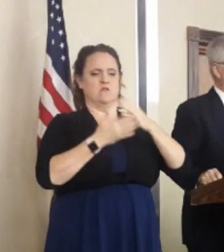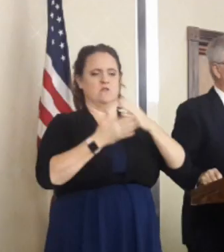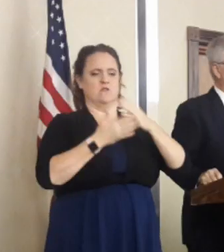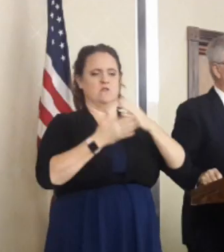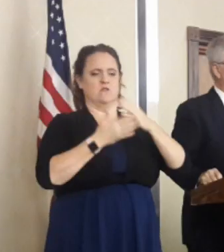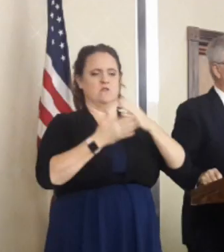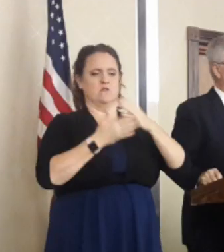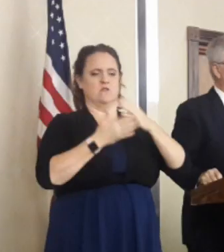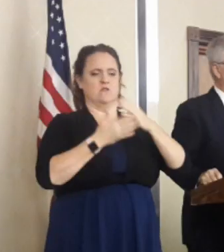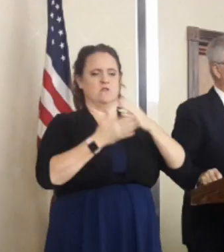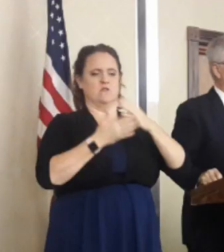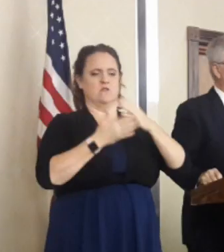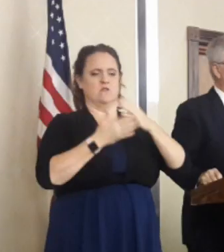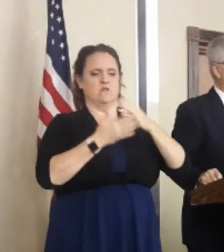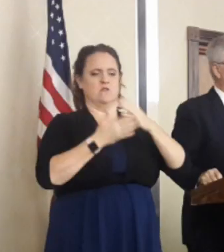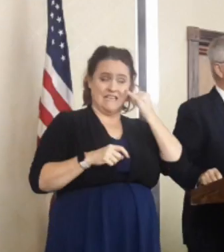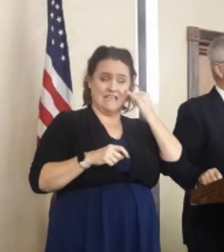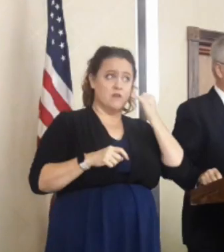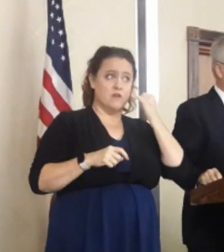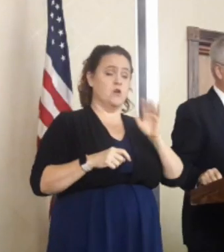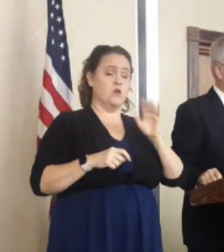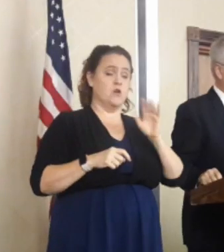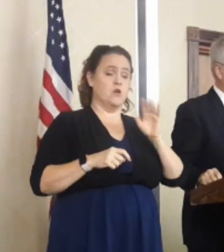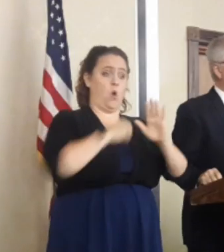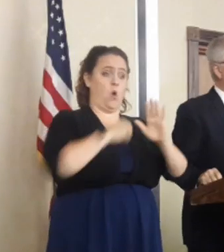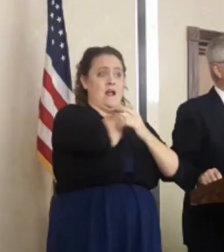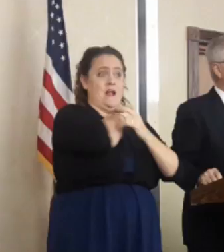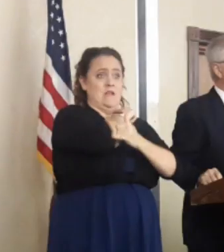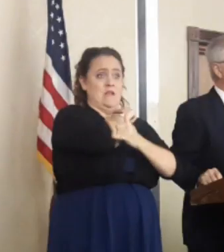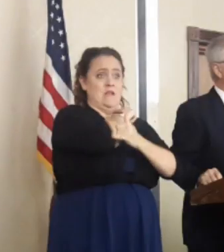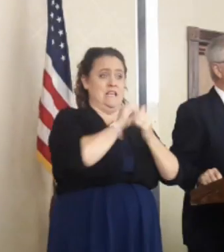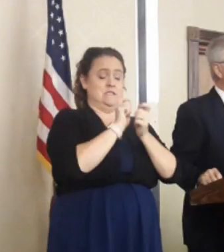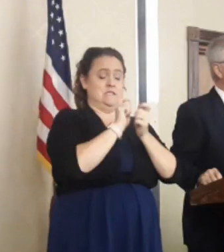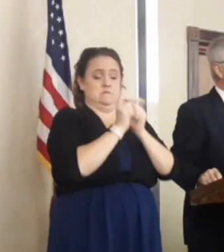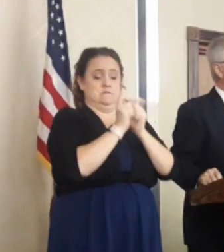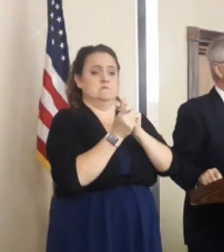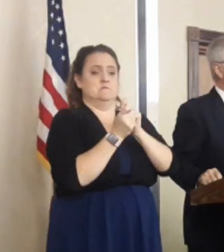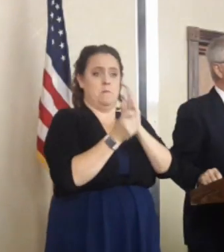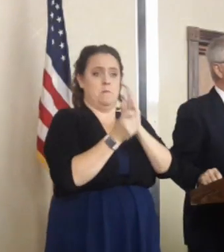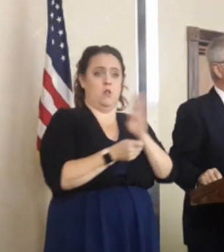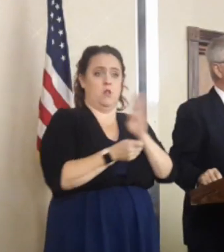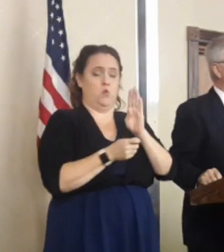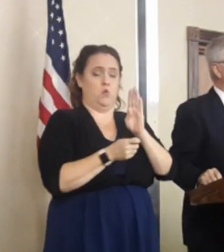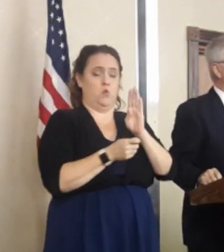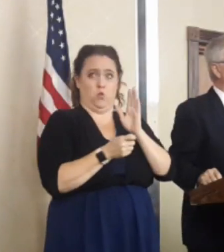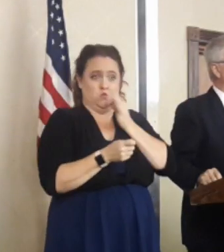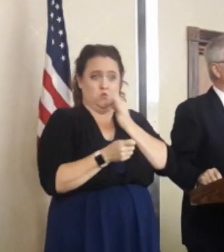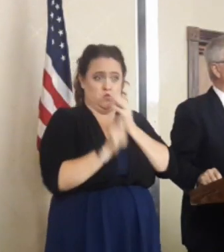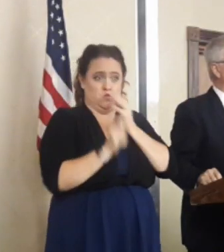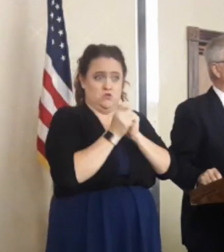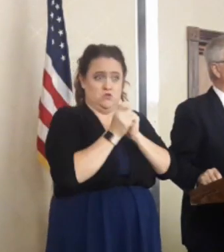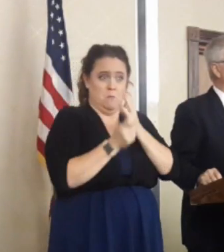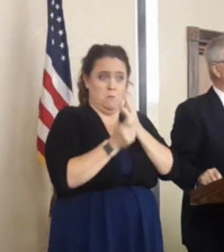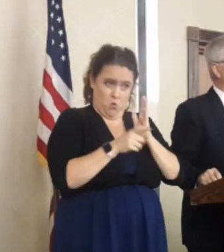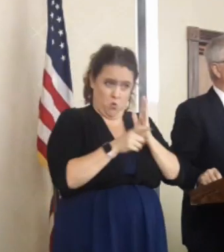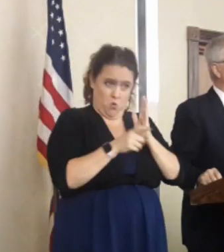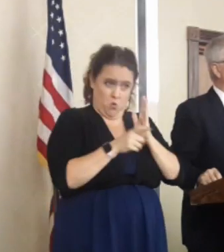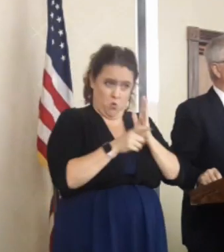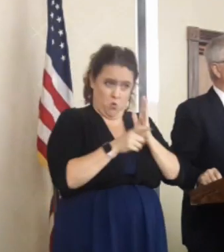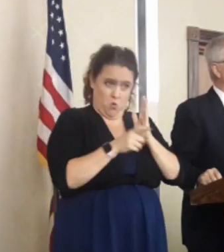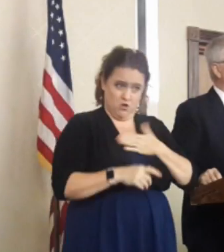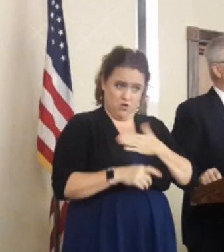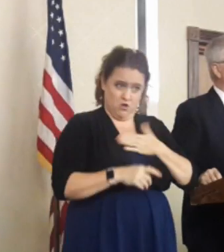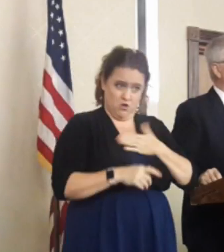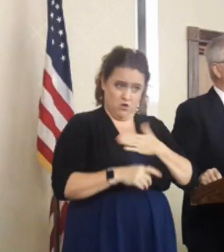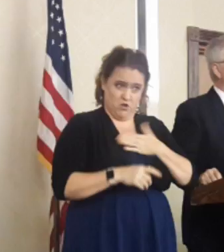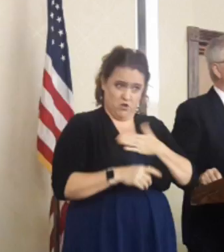was, if your county is fixing to turn blue, are you considering switching parties? We've had some interesting answers